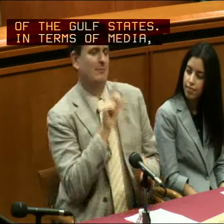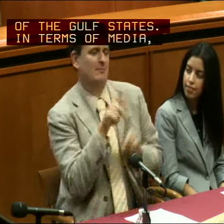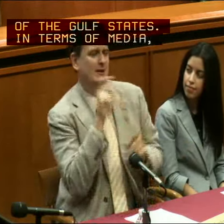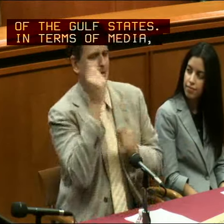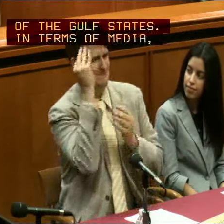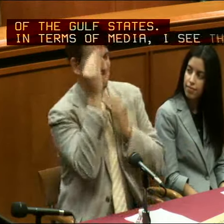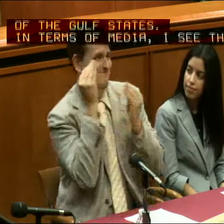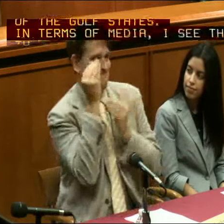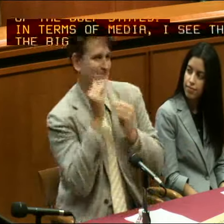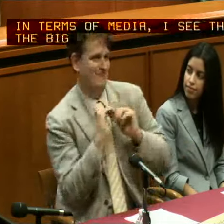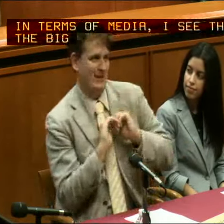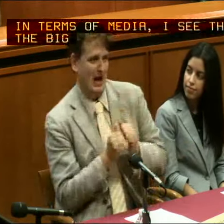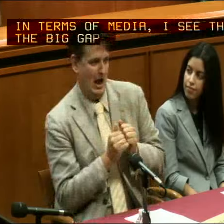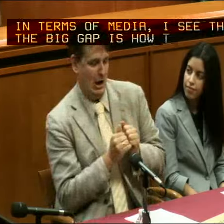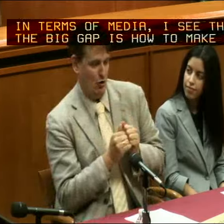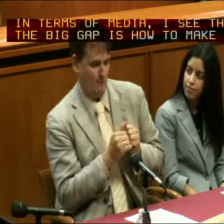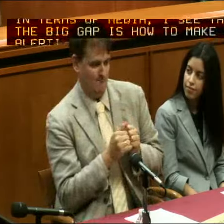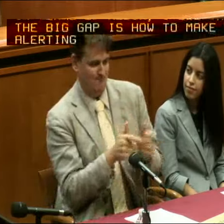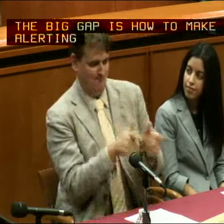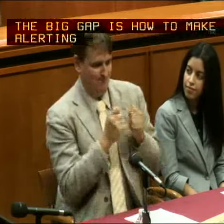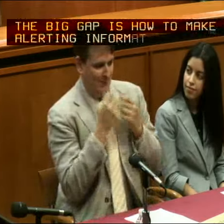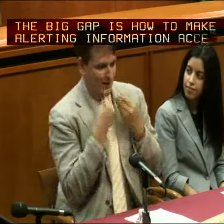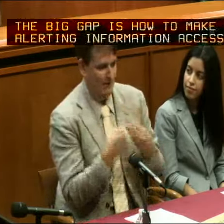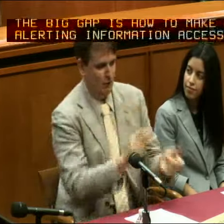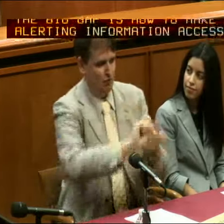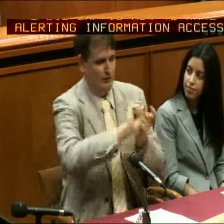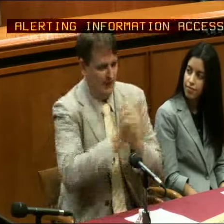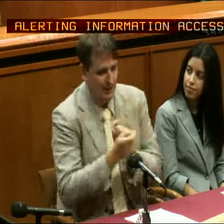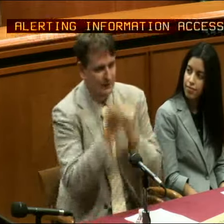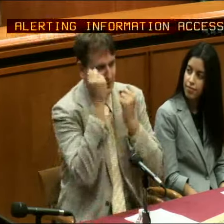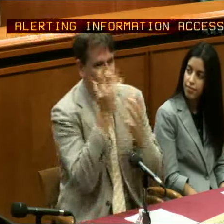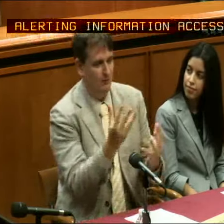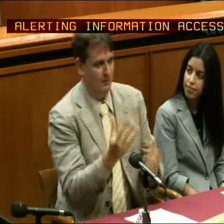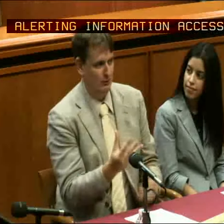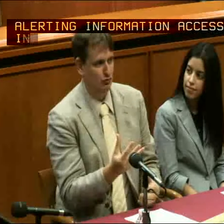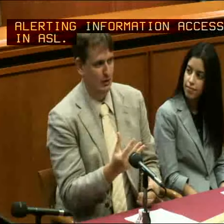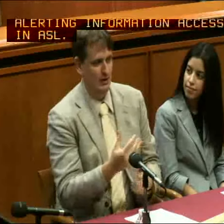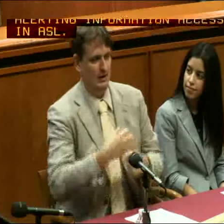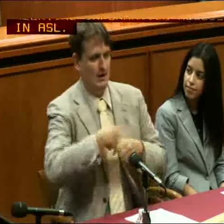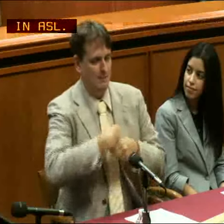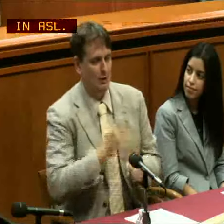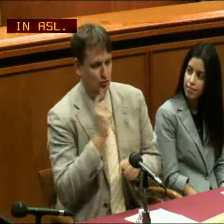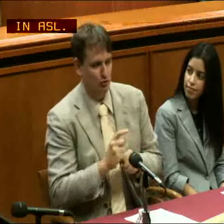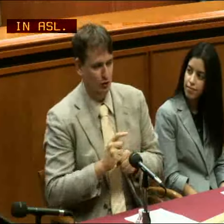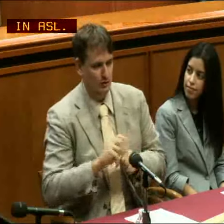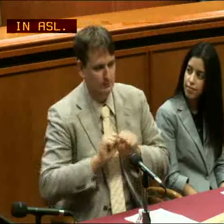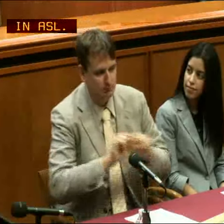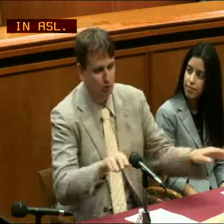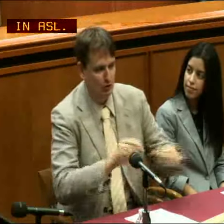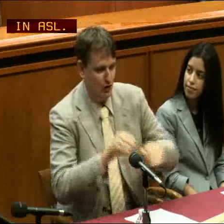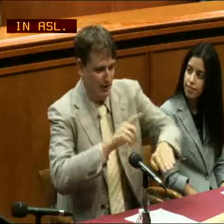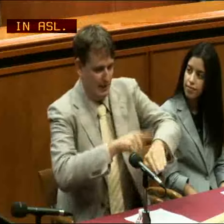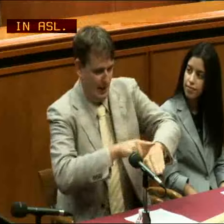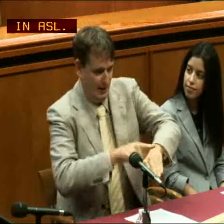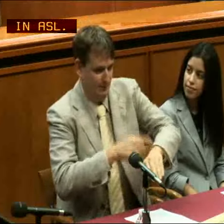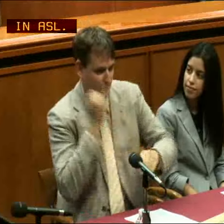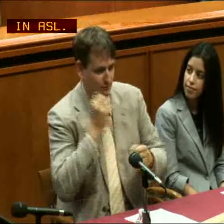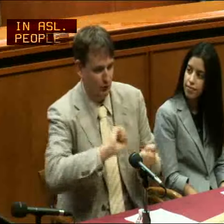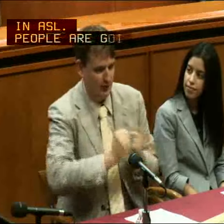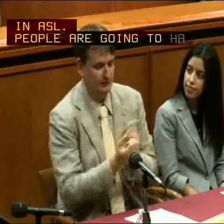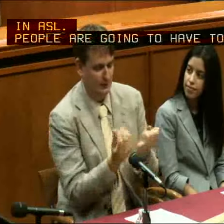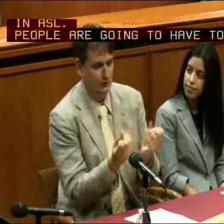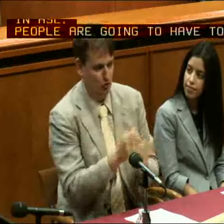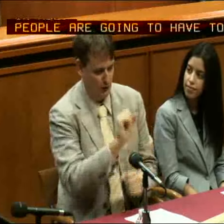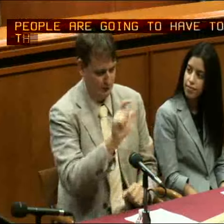ASL. People are going to have to think long and hard how alerts can be translated effectively and in a timely manner